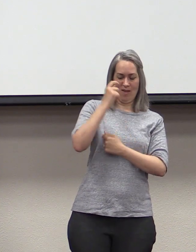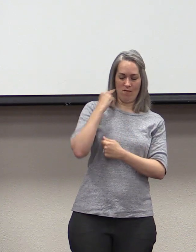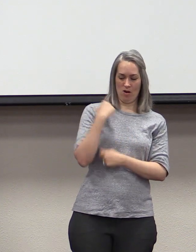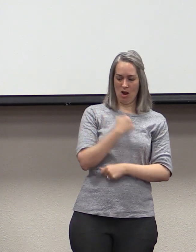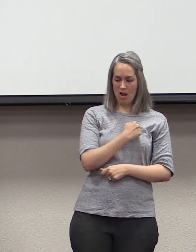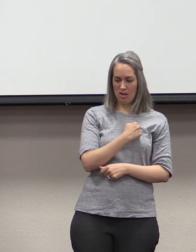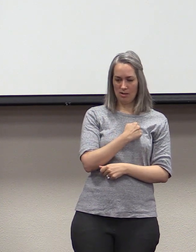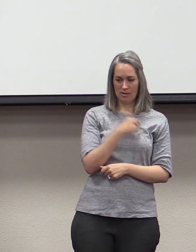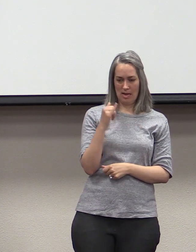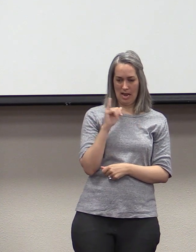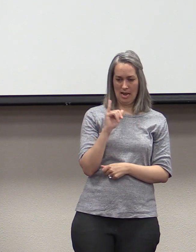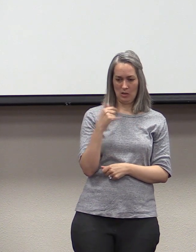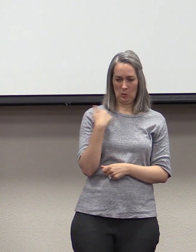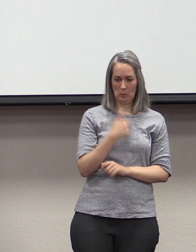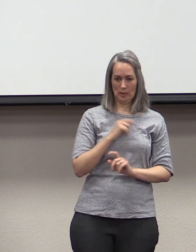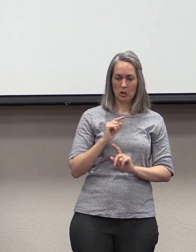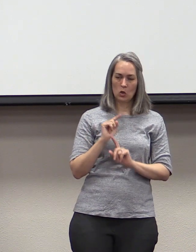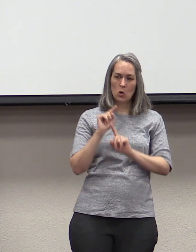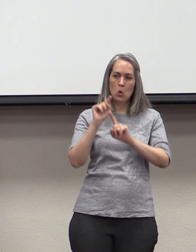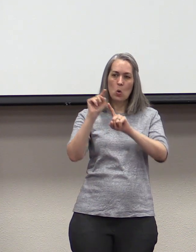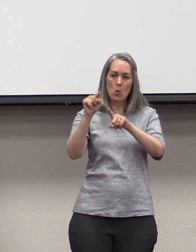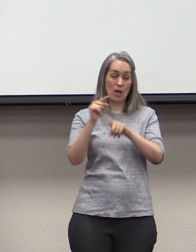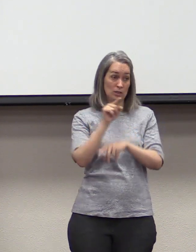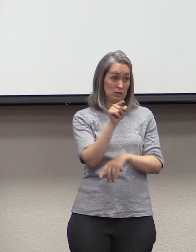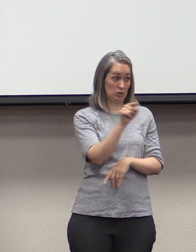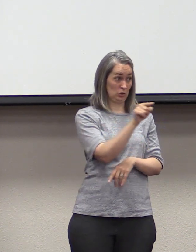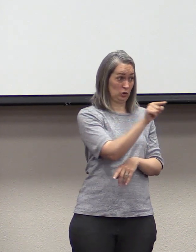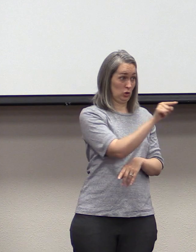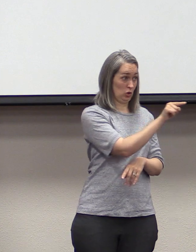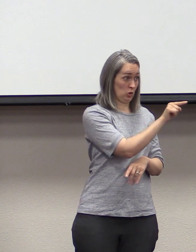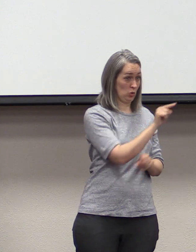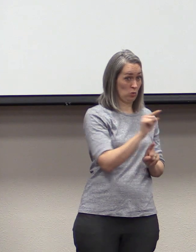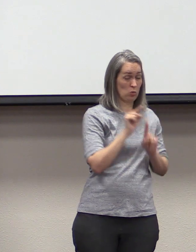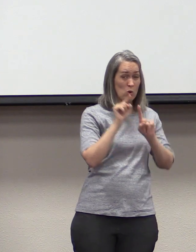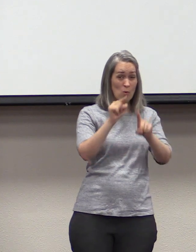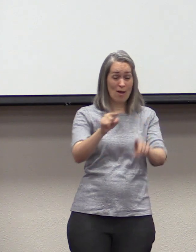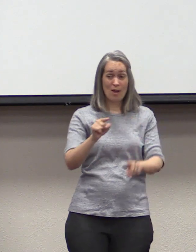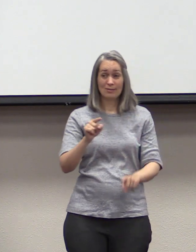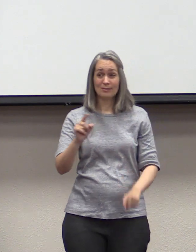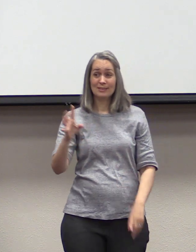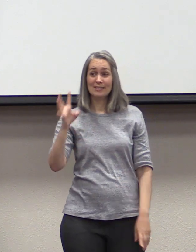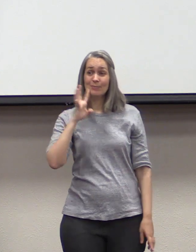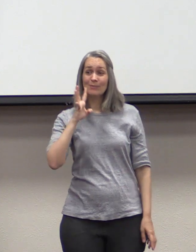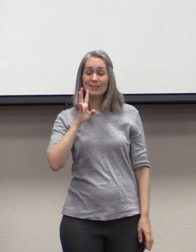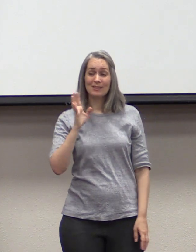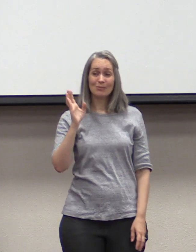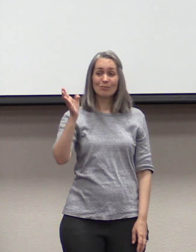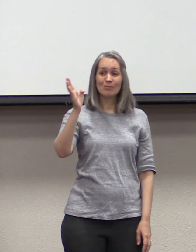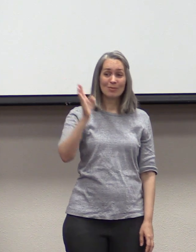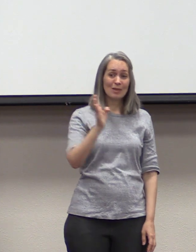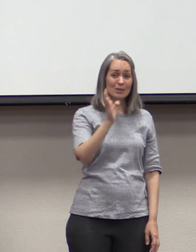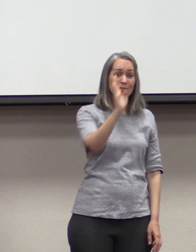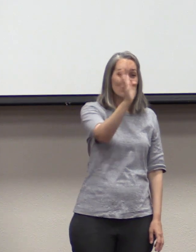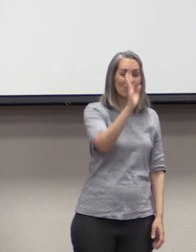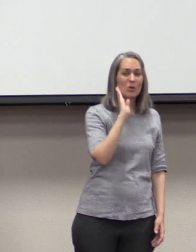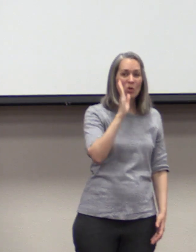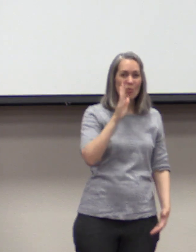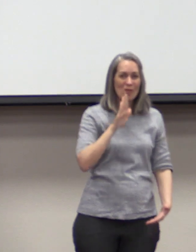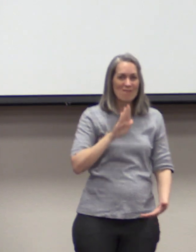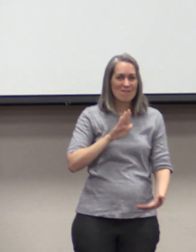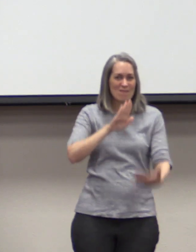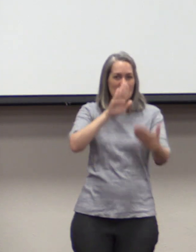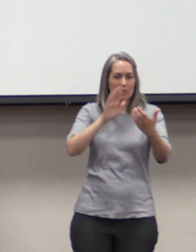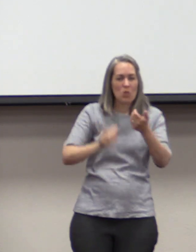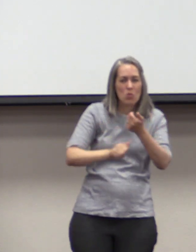we go out. As you go out and speak in places, there will be threats. And I